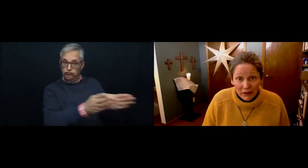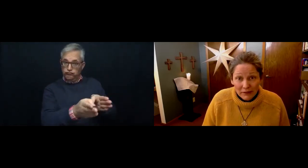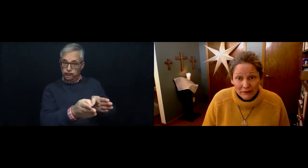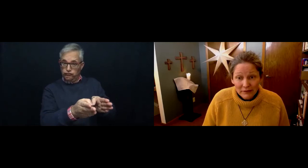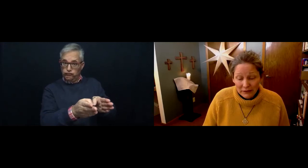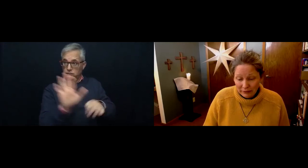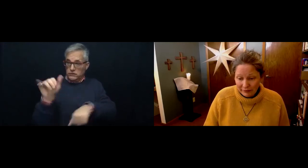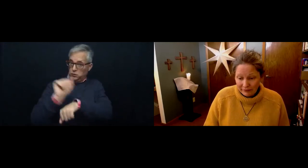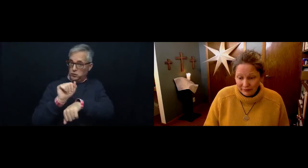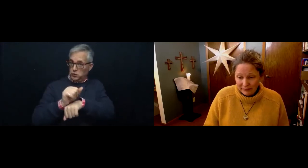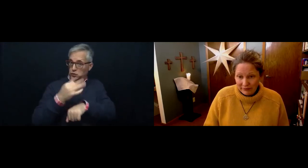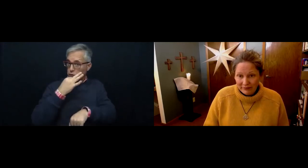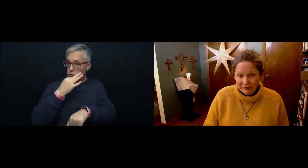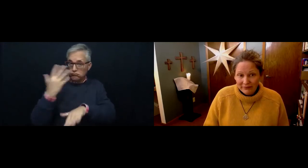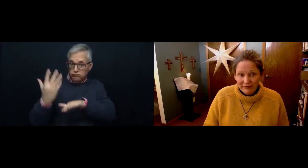work.